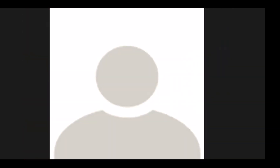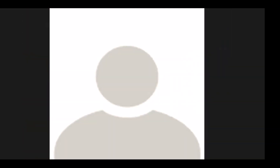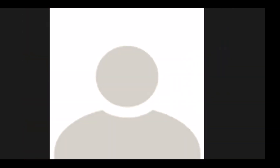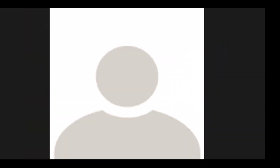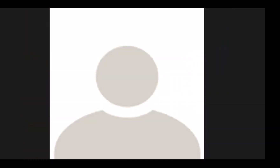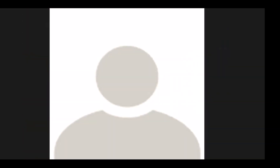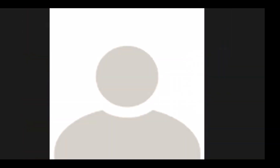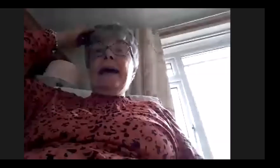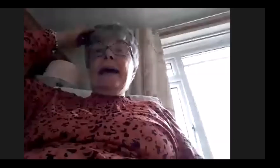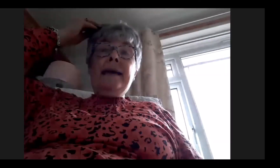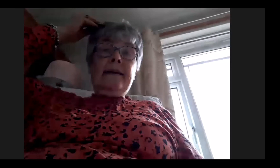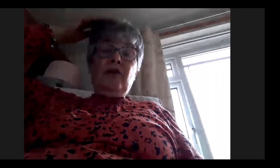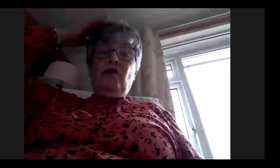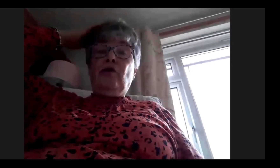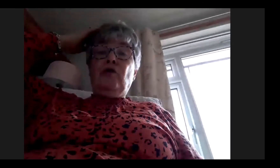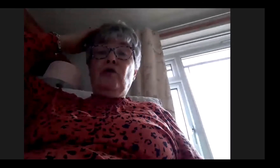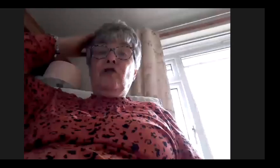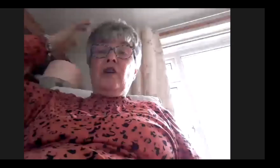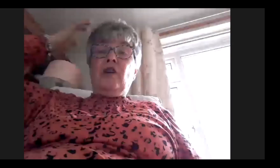Oh, hair. Oh, sorry, I love